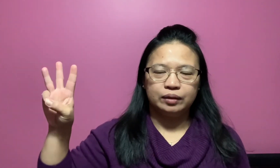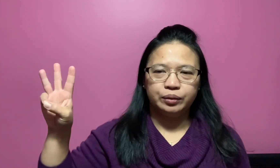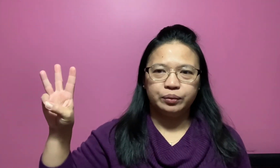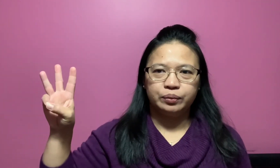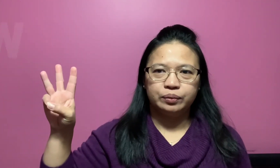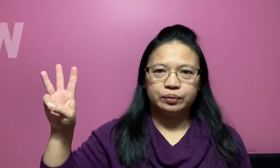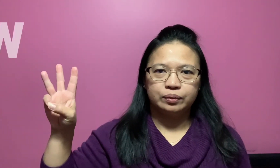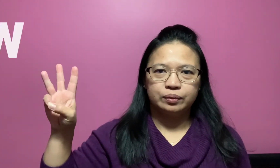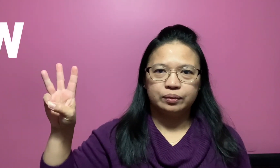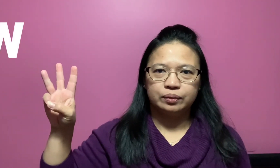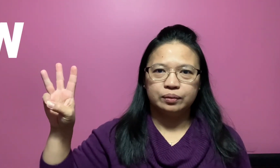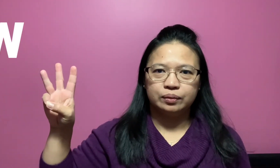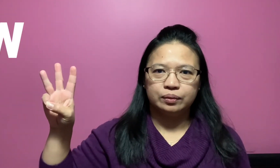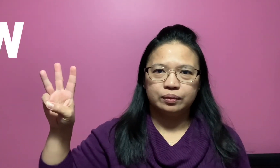W,